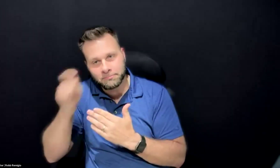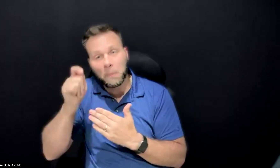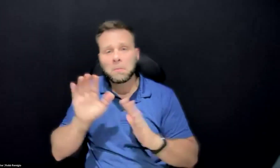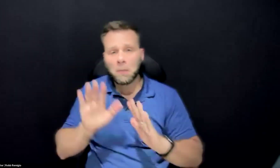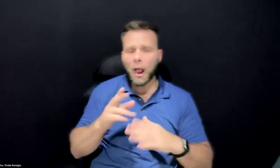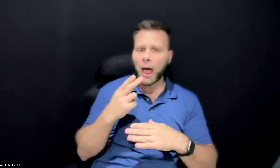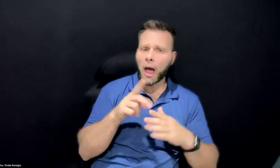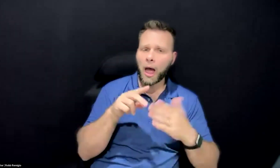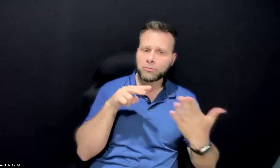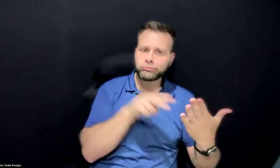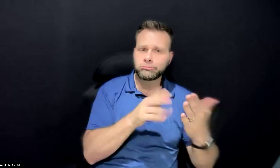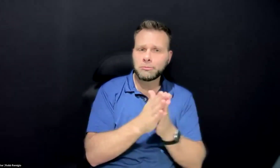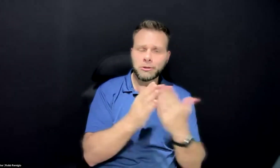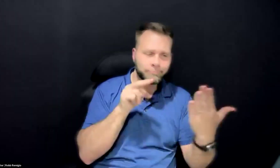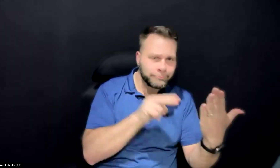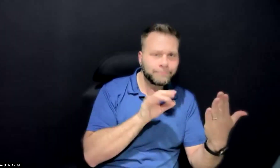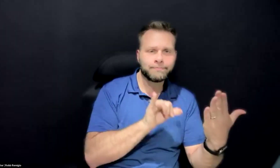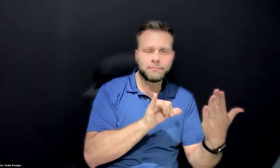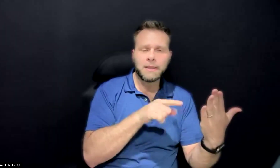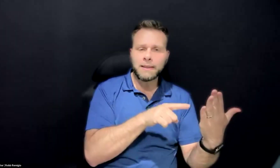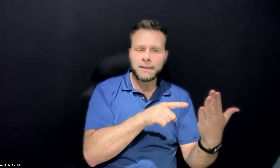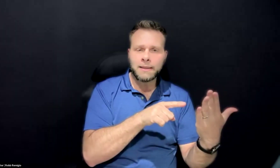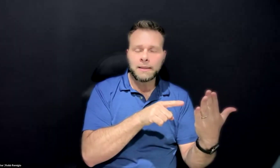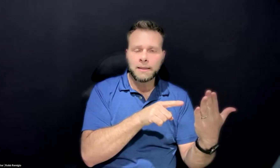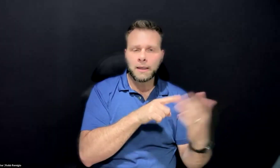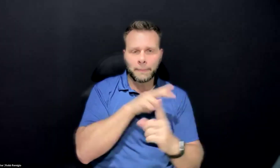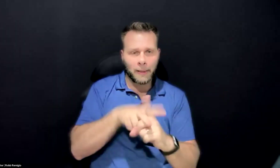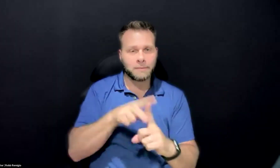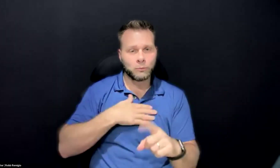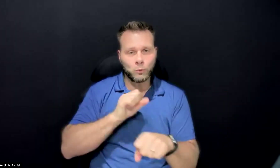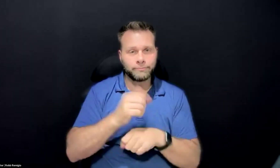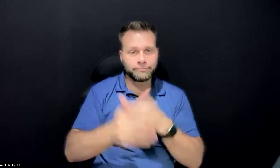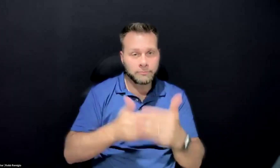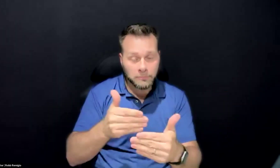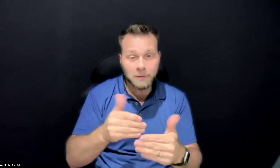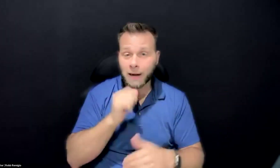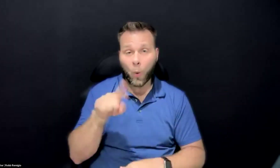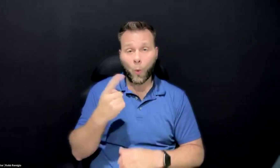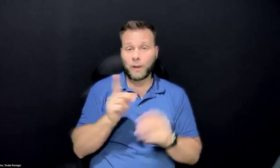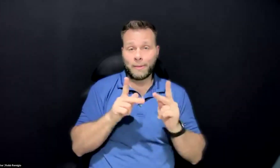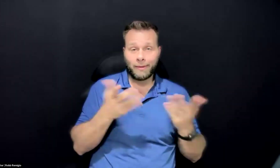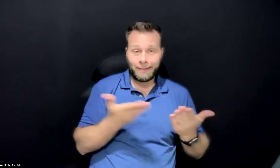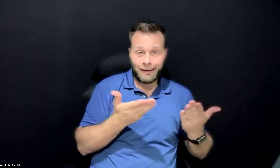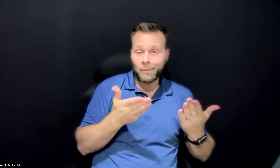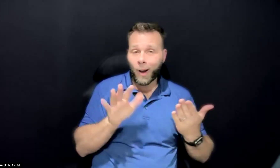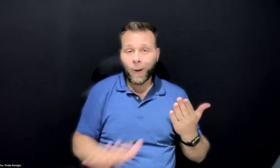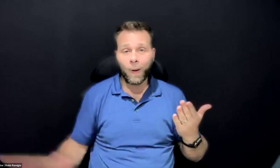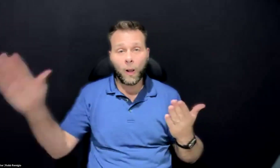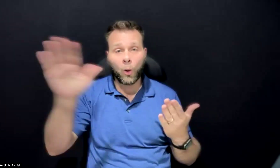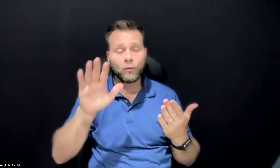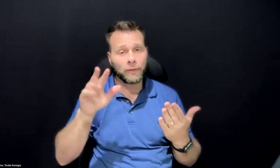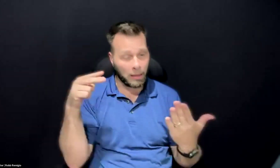consistently hear folks not just in America but internationally use it as a reference.